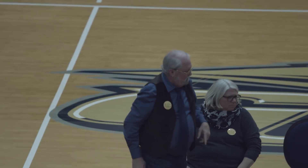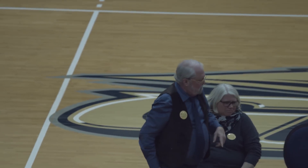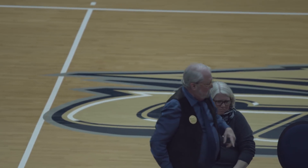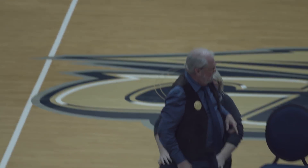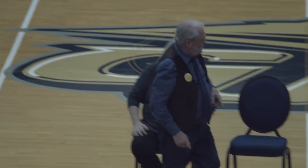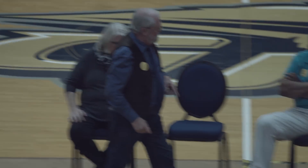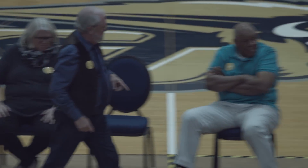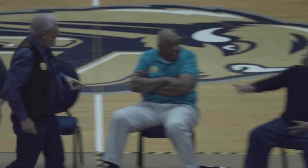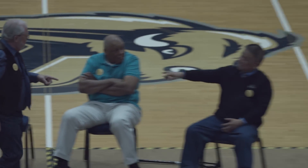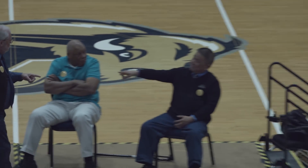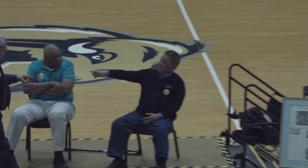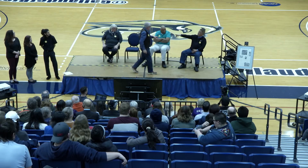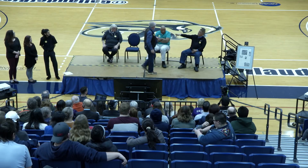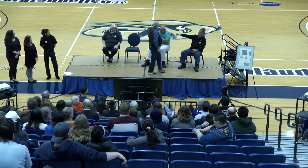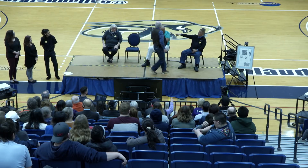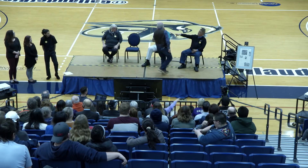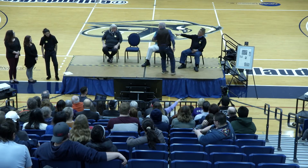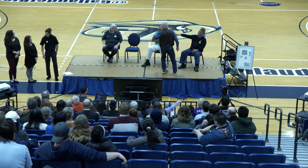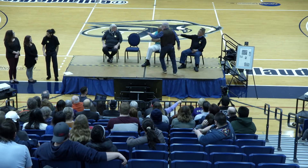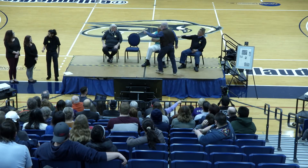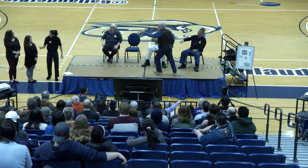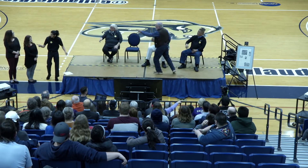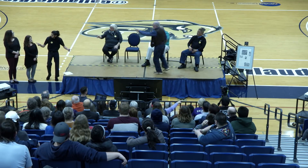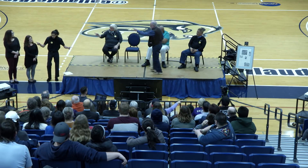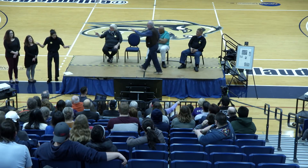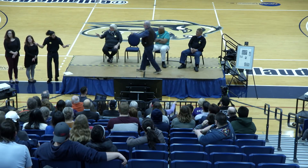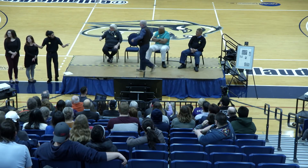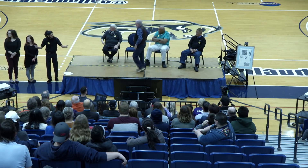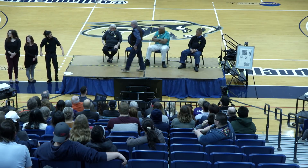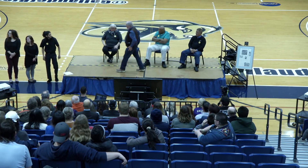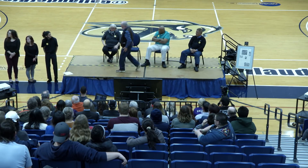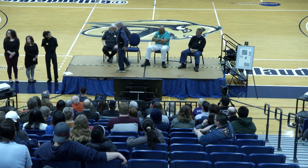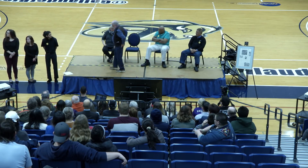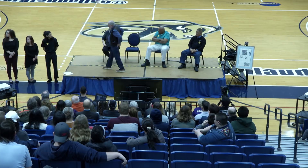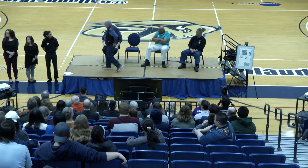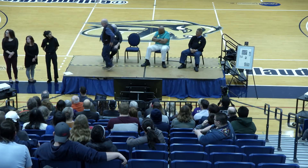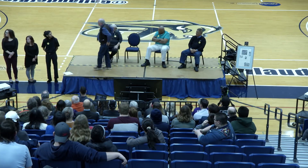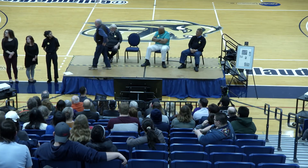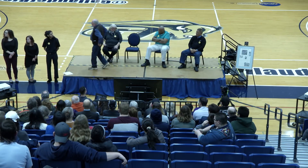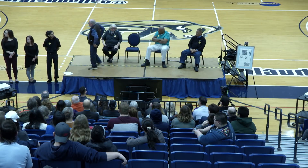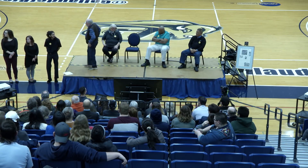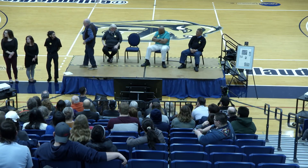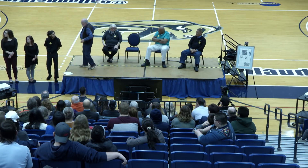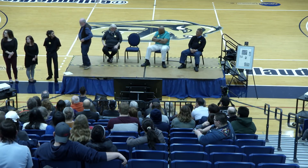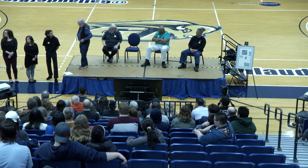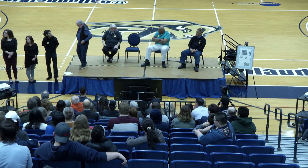here on the screen is the front page.